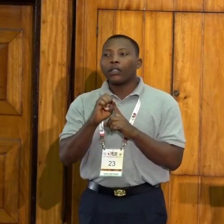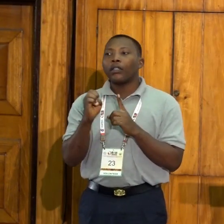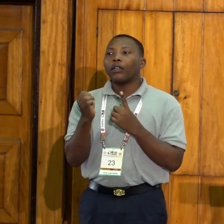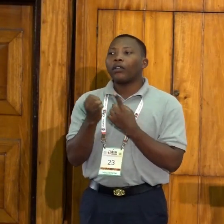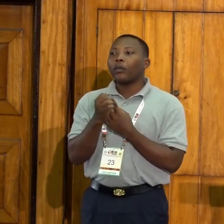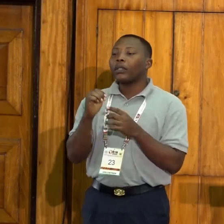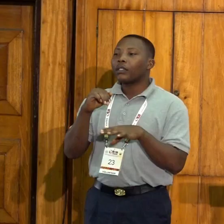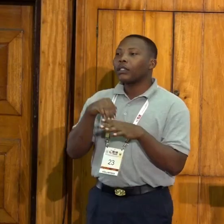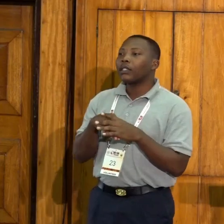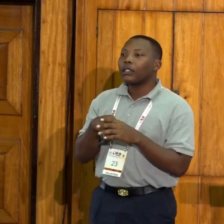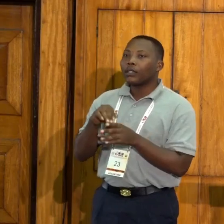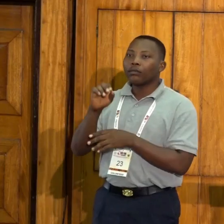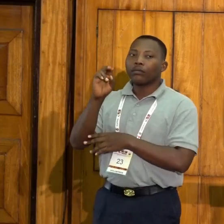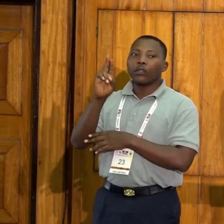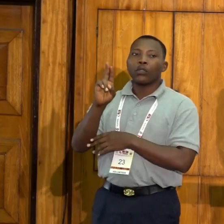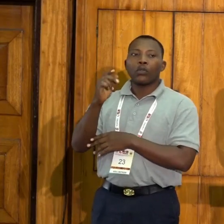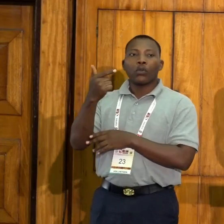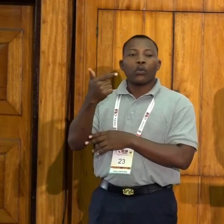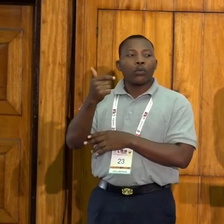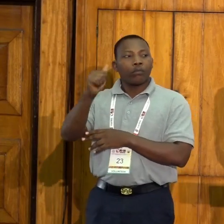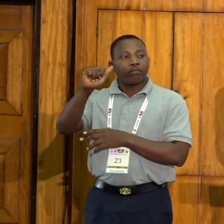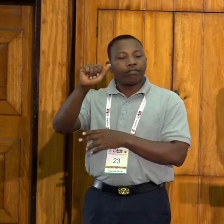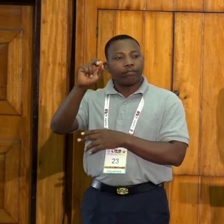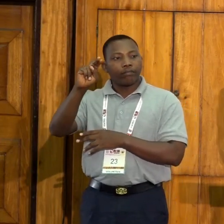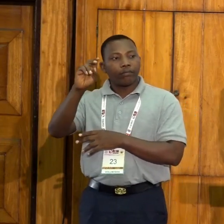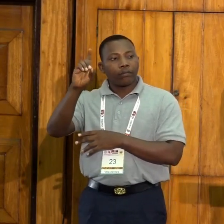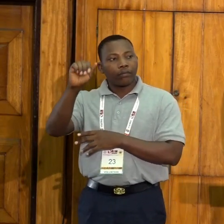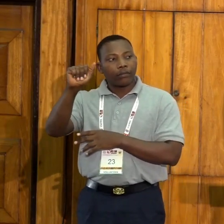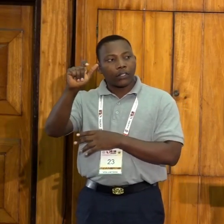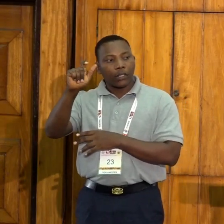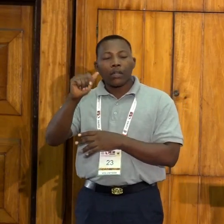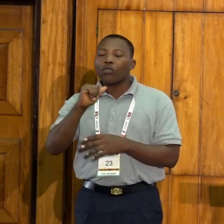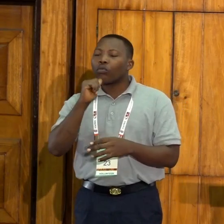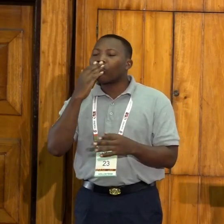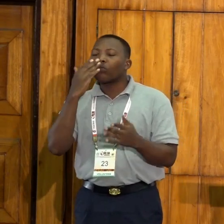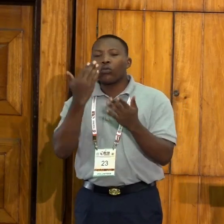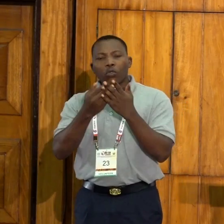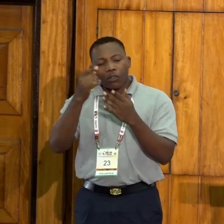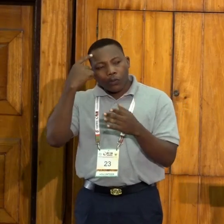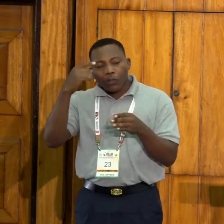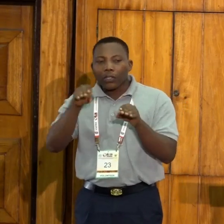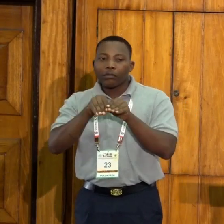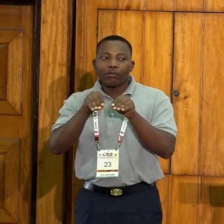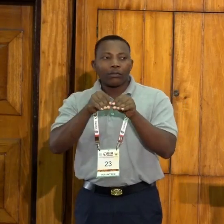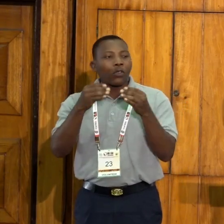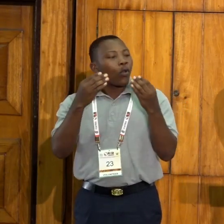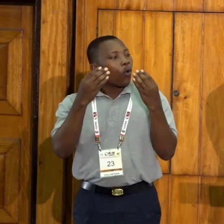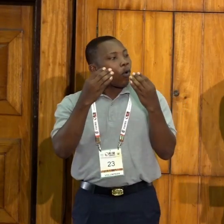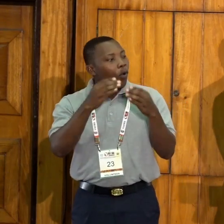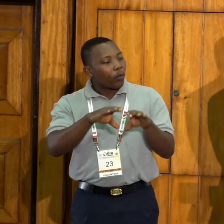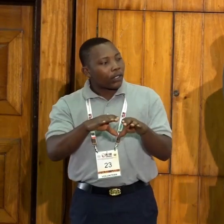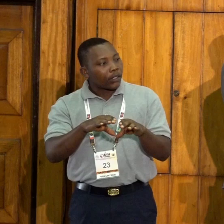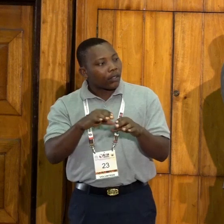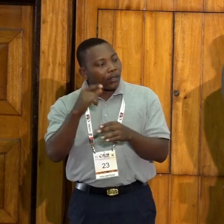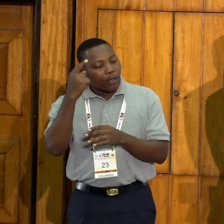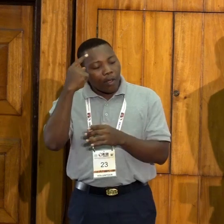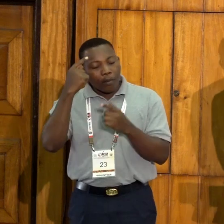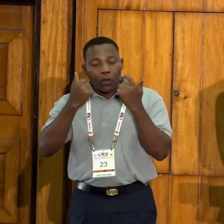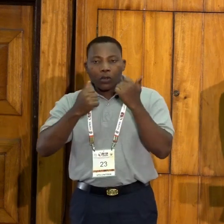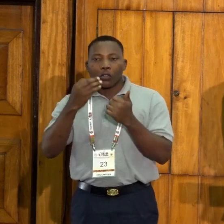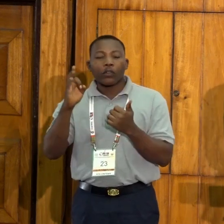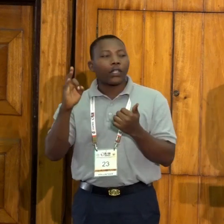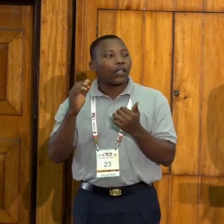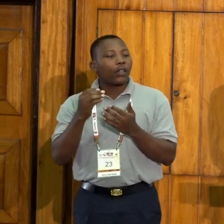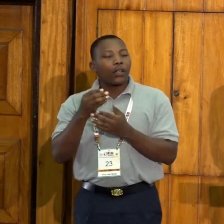in Uganda has not been very favorable for the LGBTQ community because of the recently